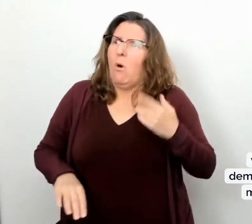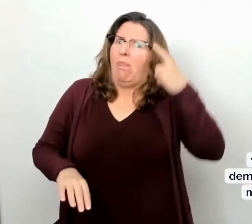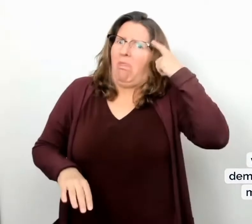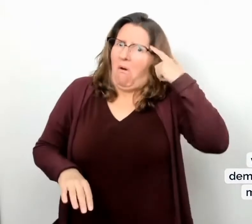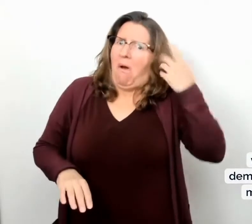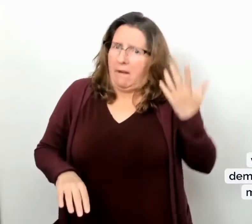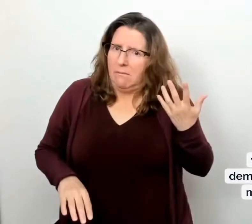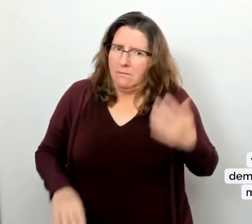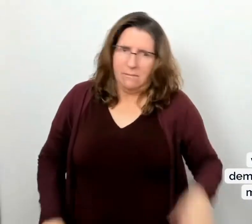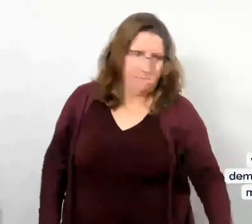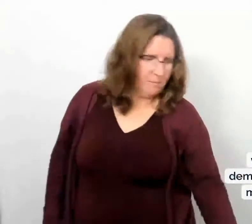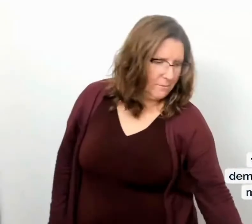than previously thought.